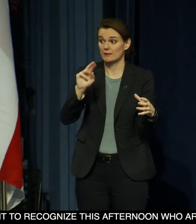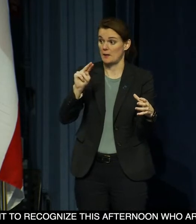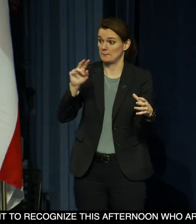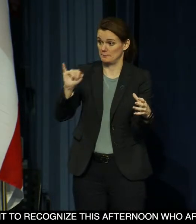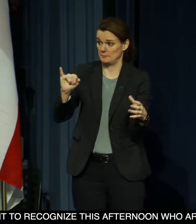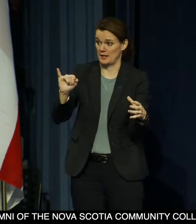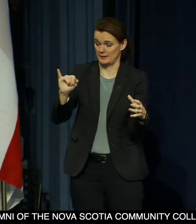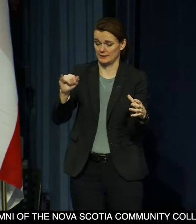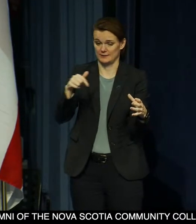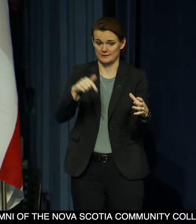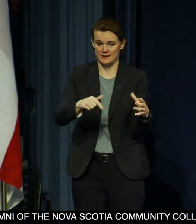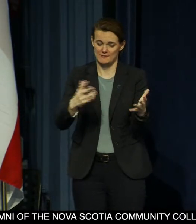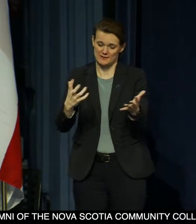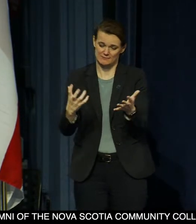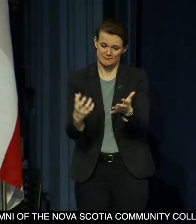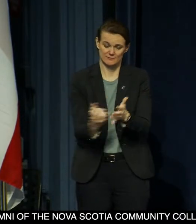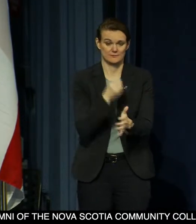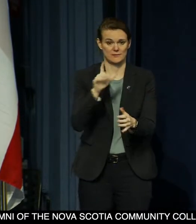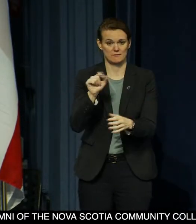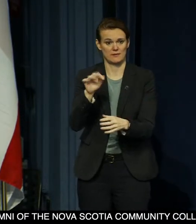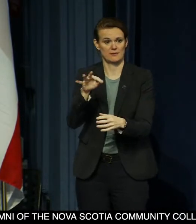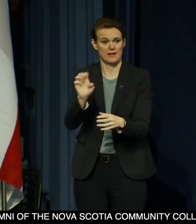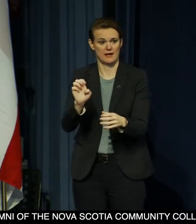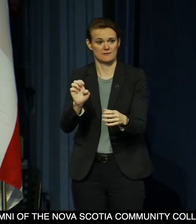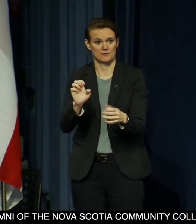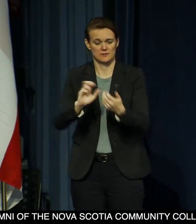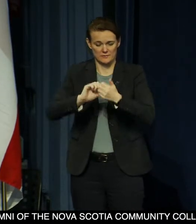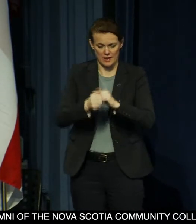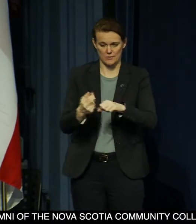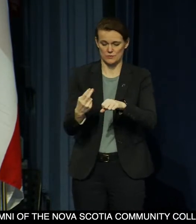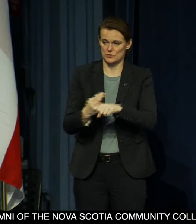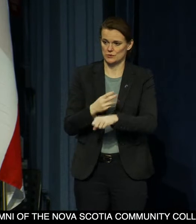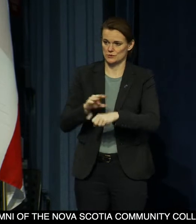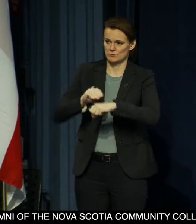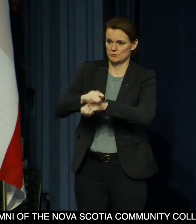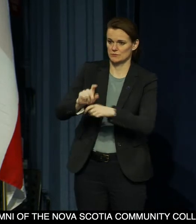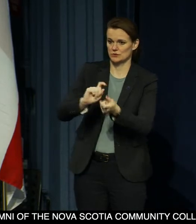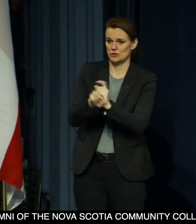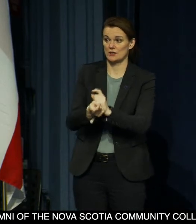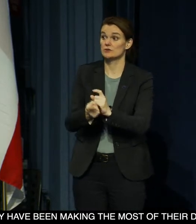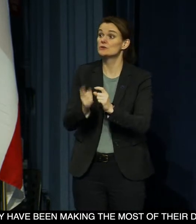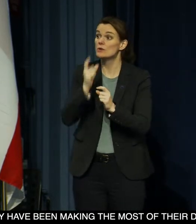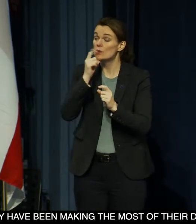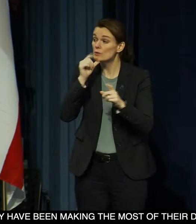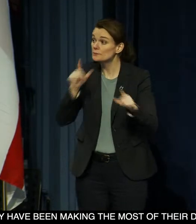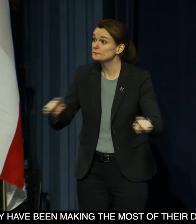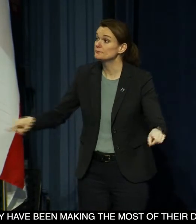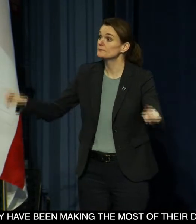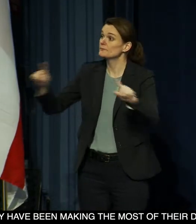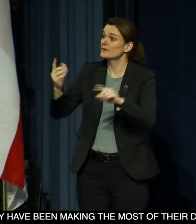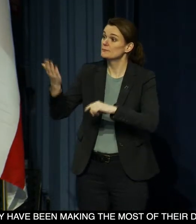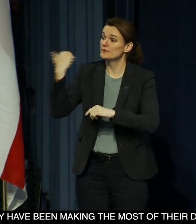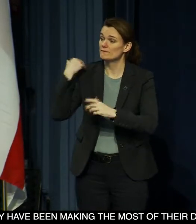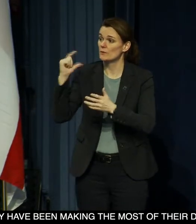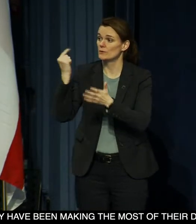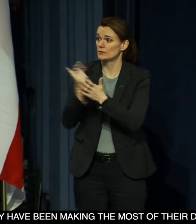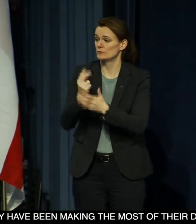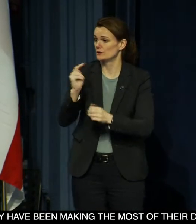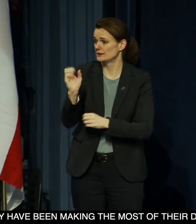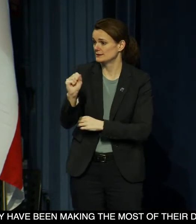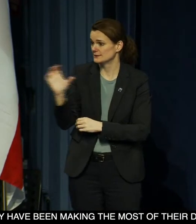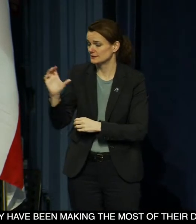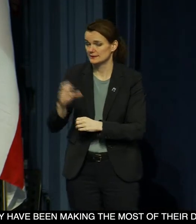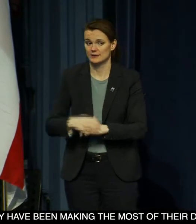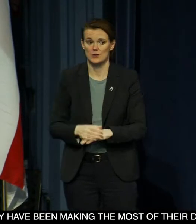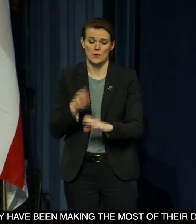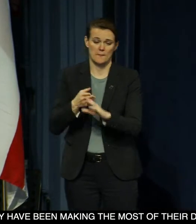been making the most of their dashes. So, if you are a past graduate of the Nova Scotia Community College or any